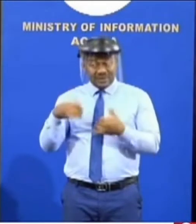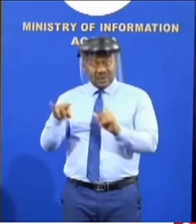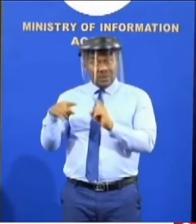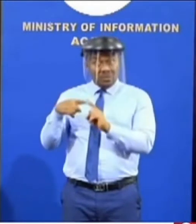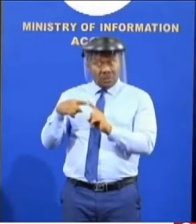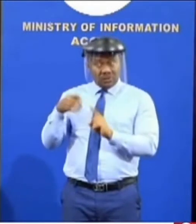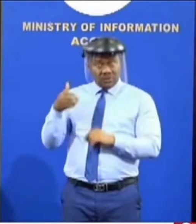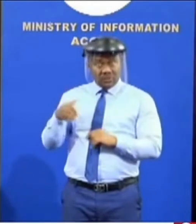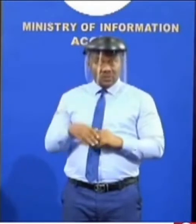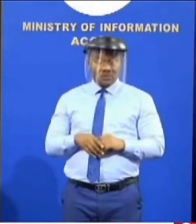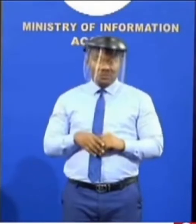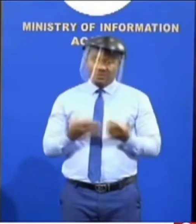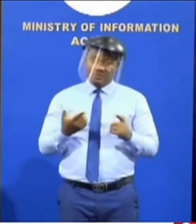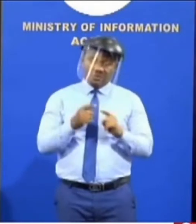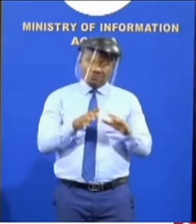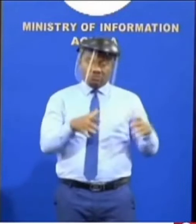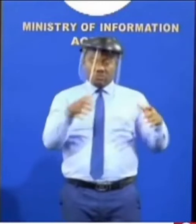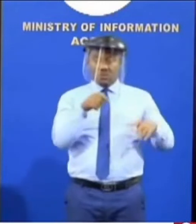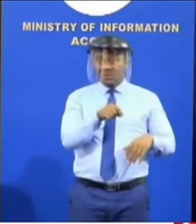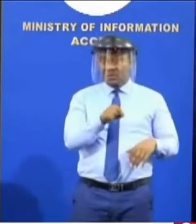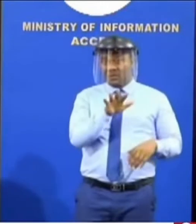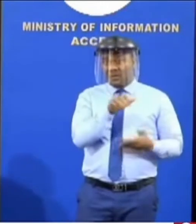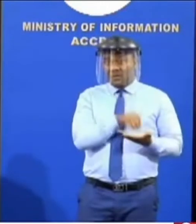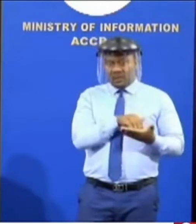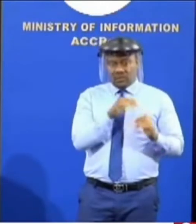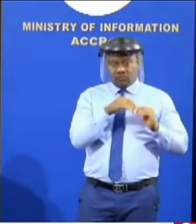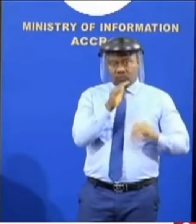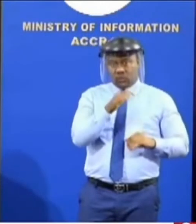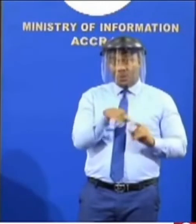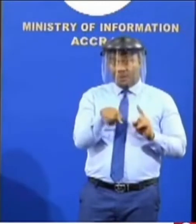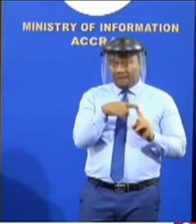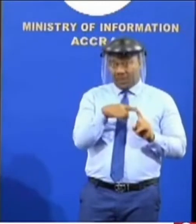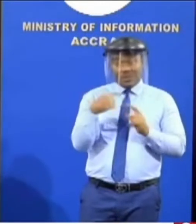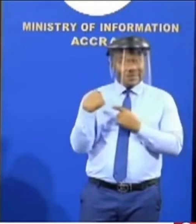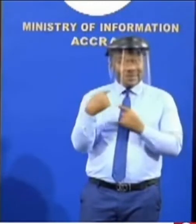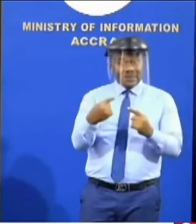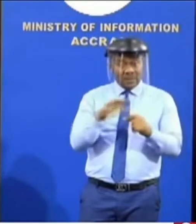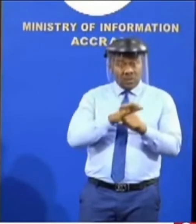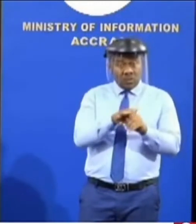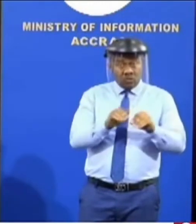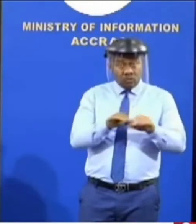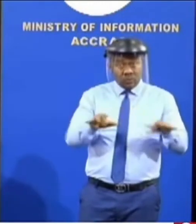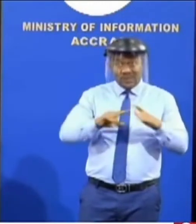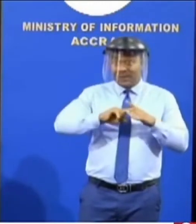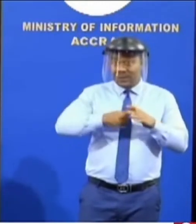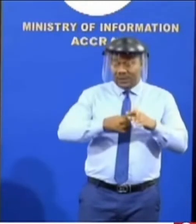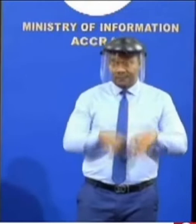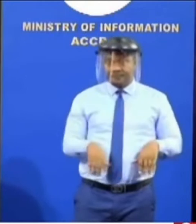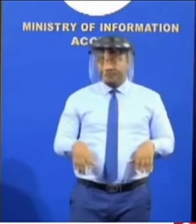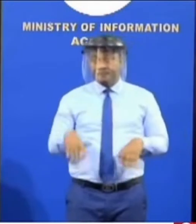of the 5,000 cases reported since the beginning of the outbreak. Eastern